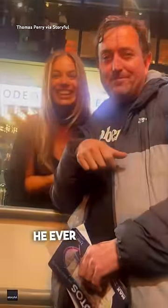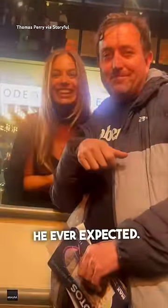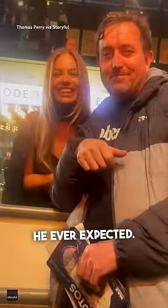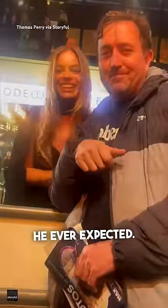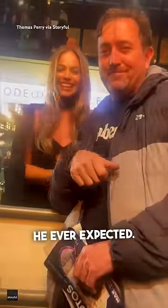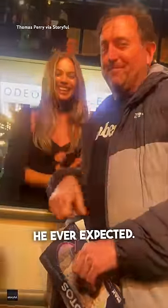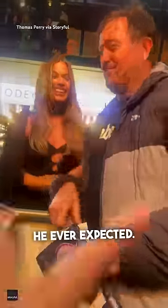expected